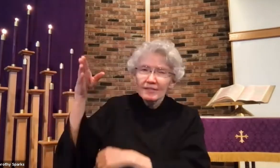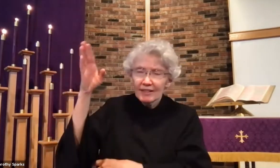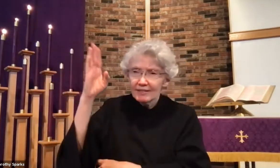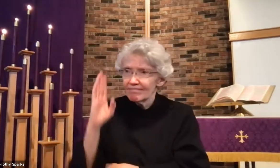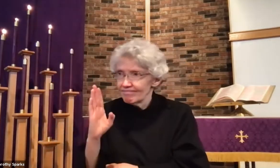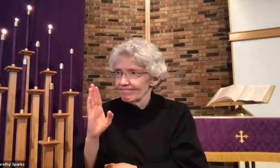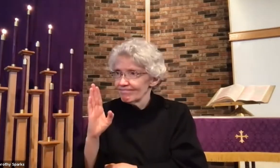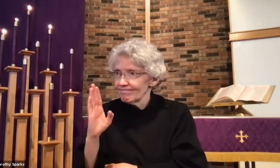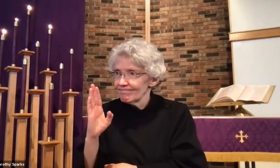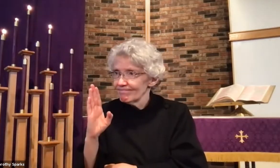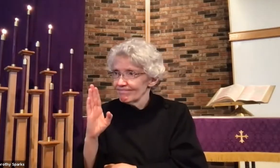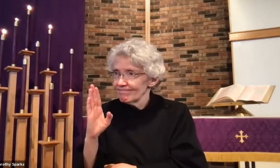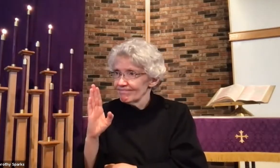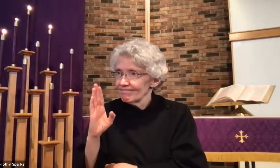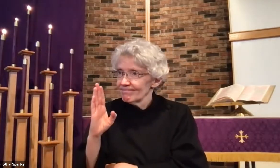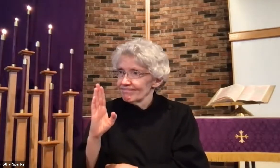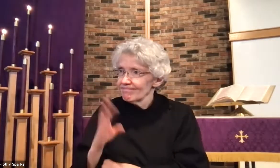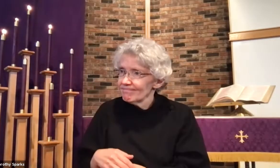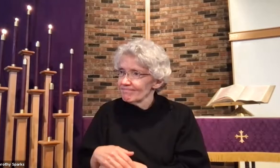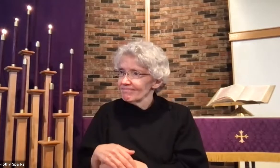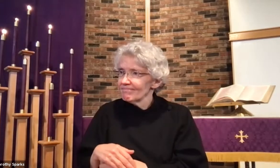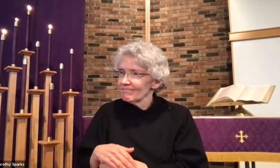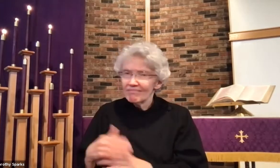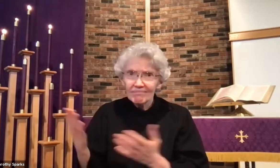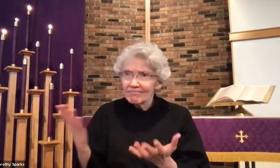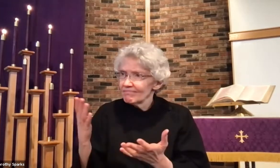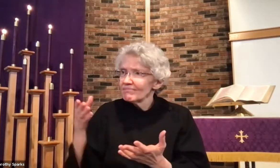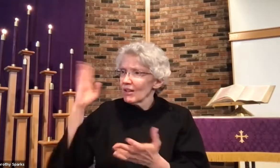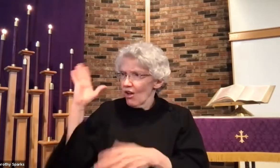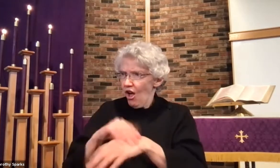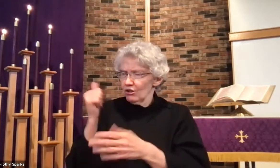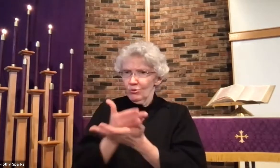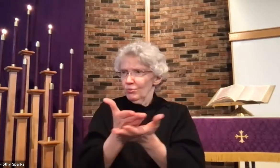Let this be the season you turn your face